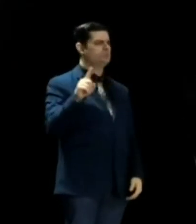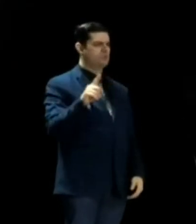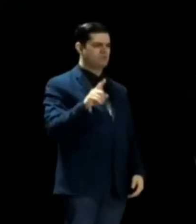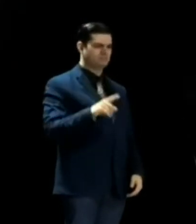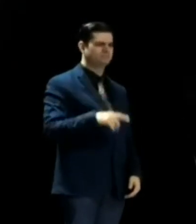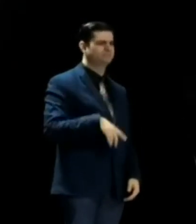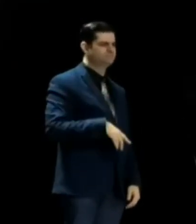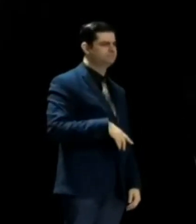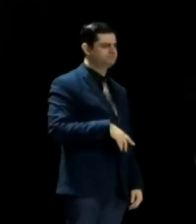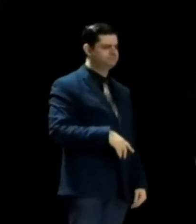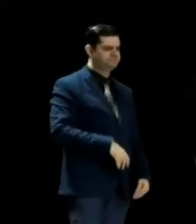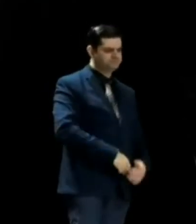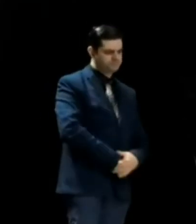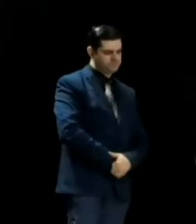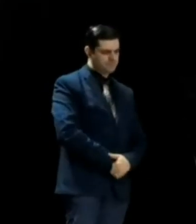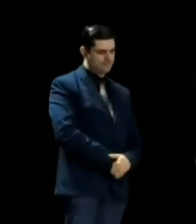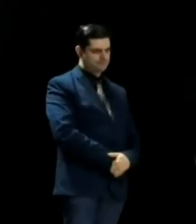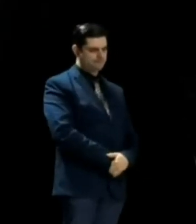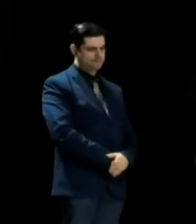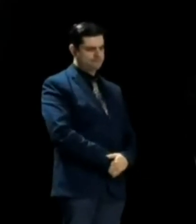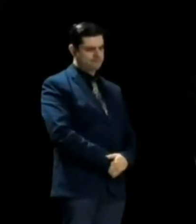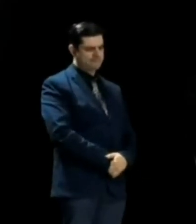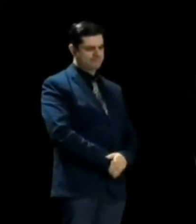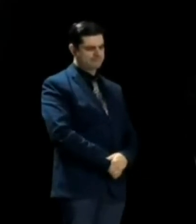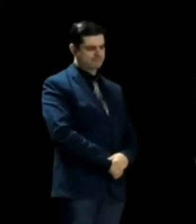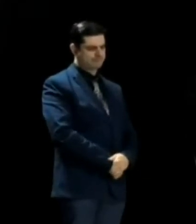House Support Line,